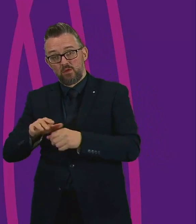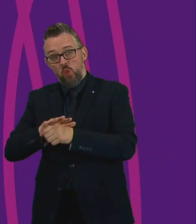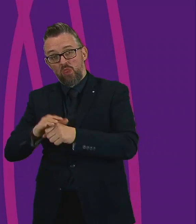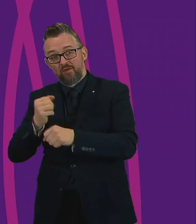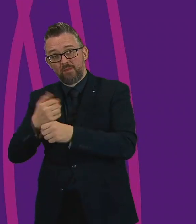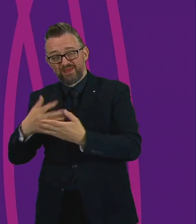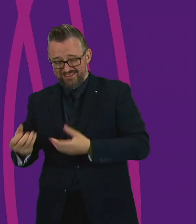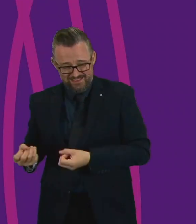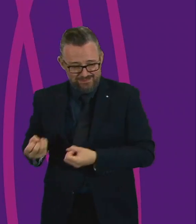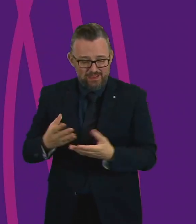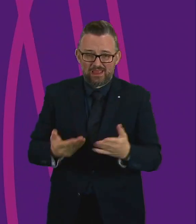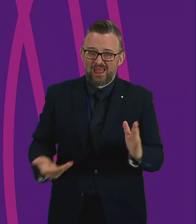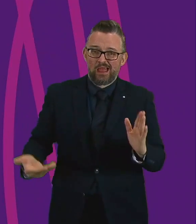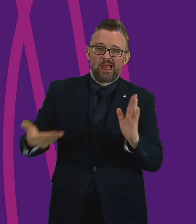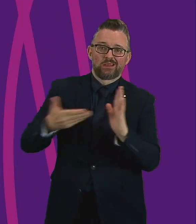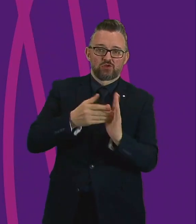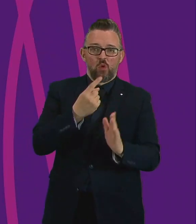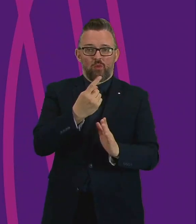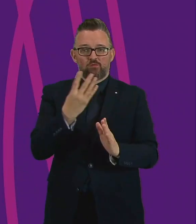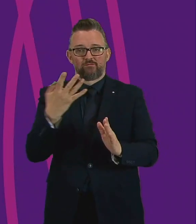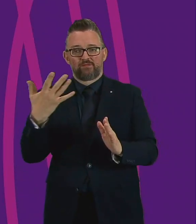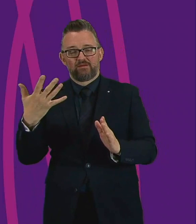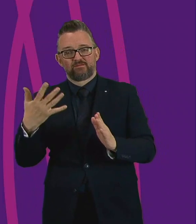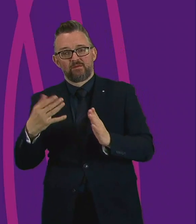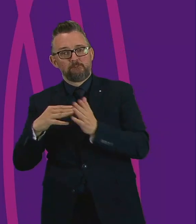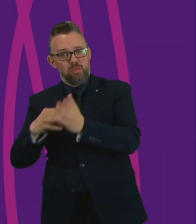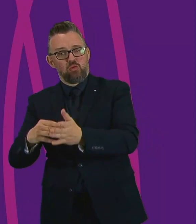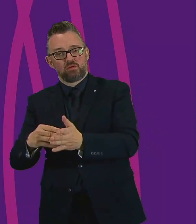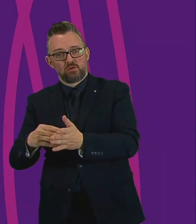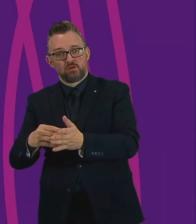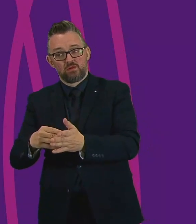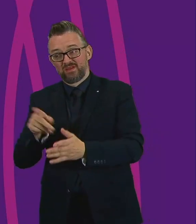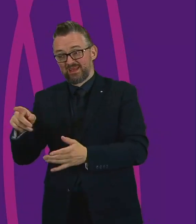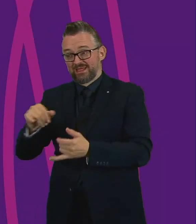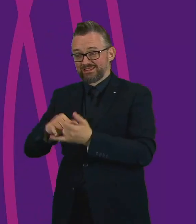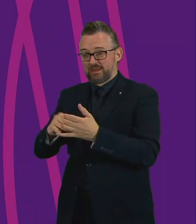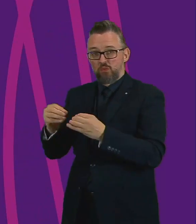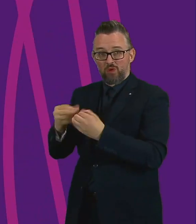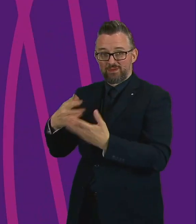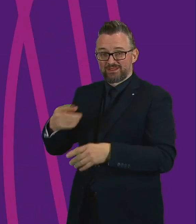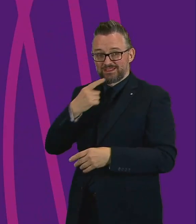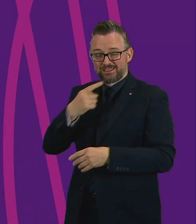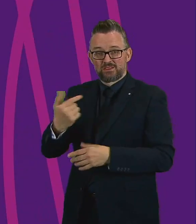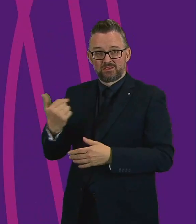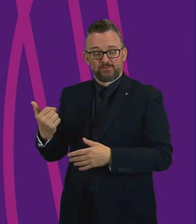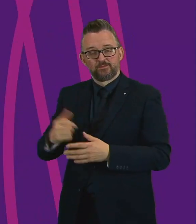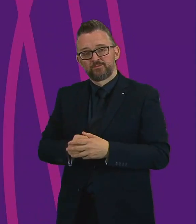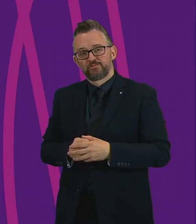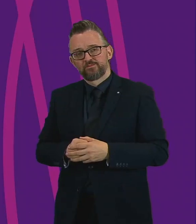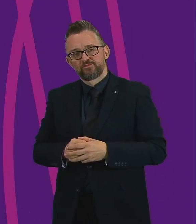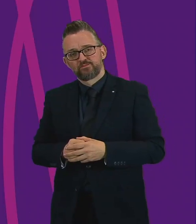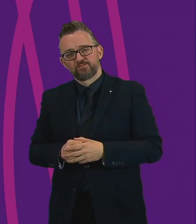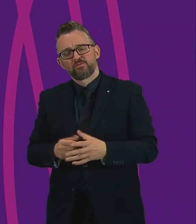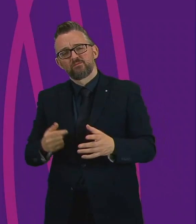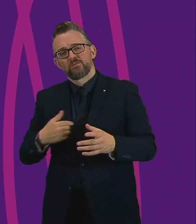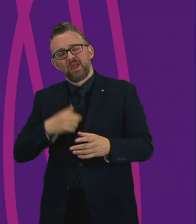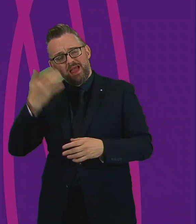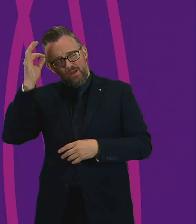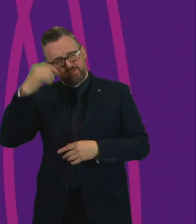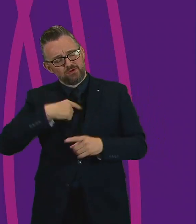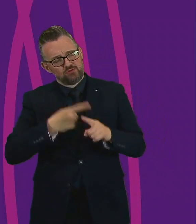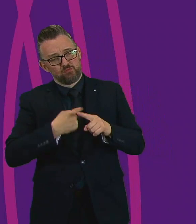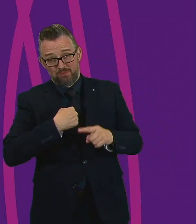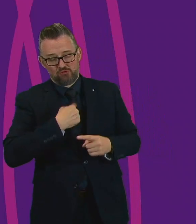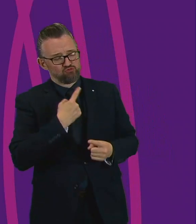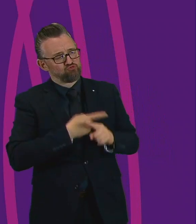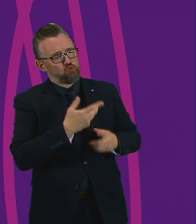additional £145 million, which Sarah Boya pointed out. And often when I'm speaking to councils, it's not only